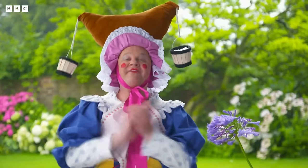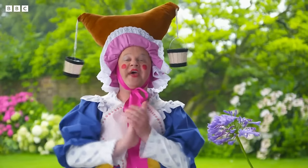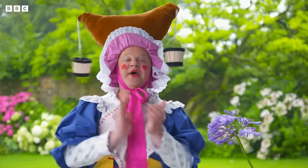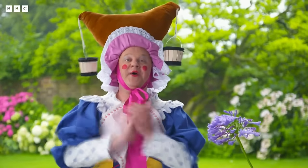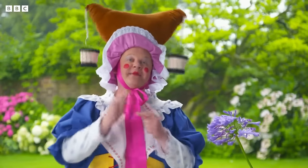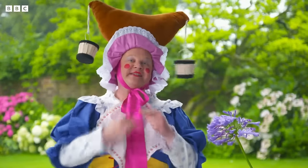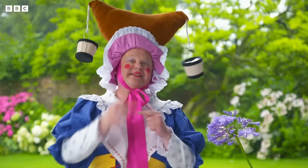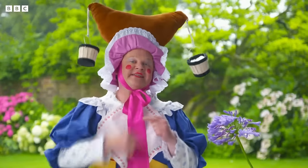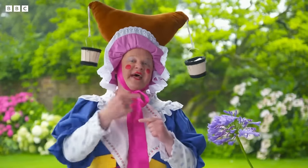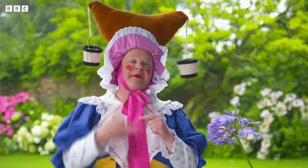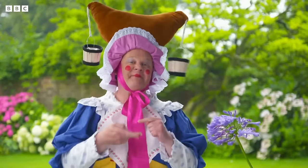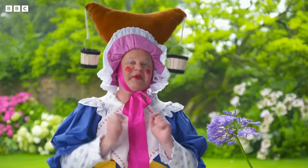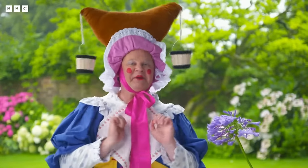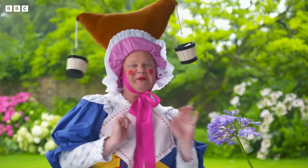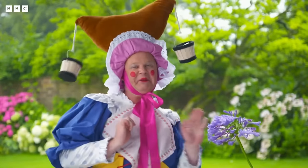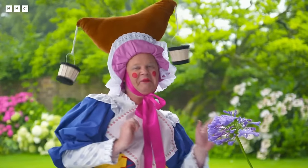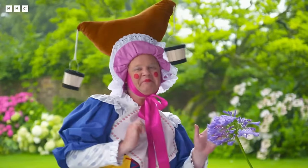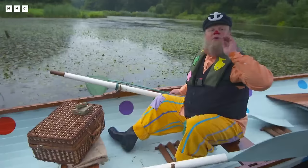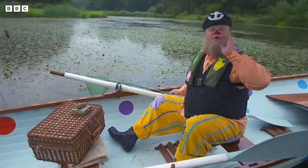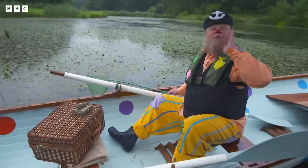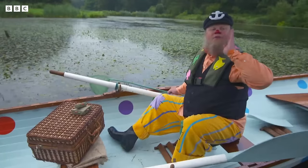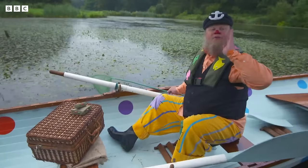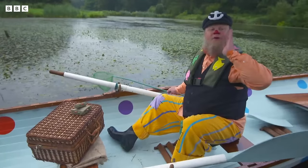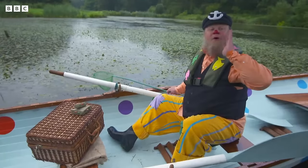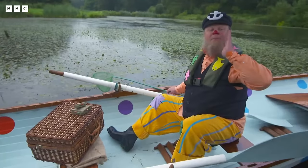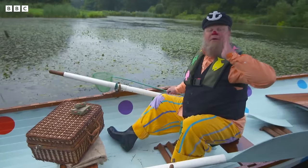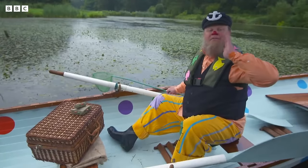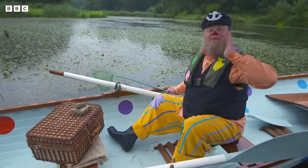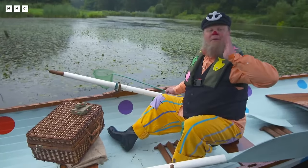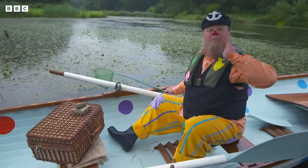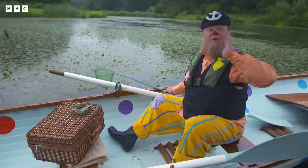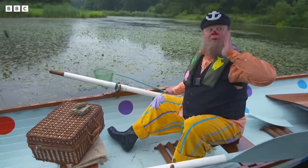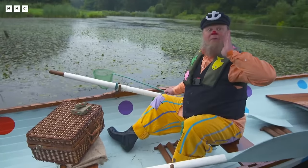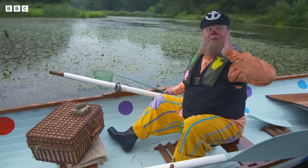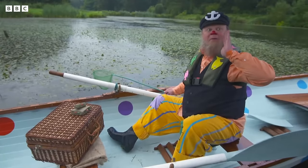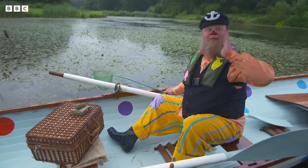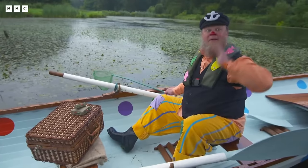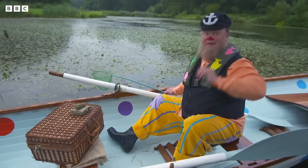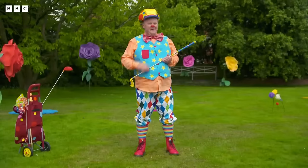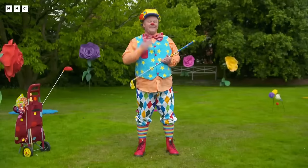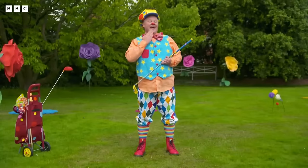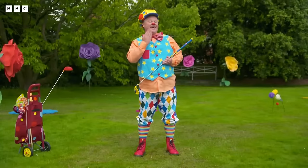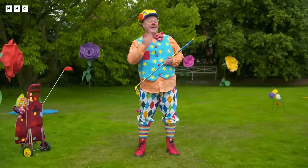Bravo, Mr. Tumbio. Good shot, Mr. Tumble. Thank you.